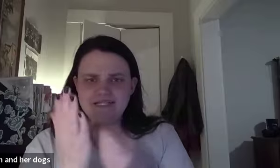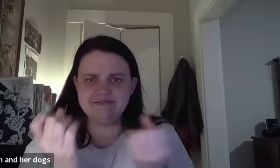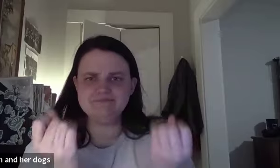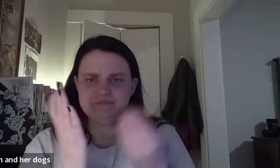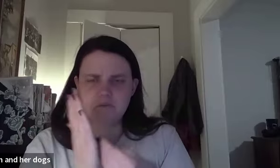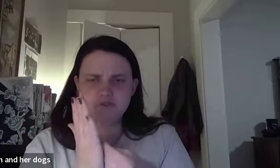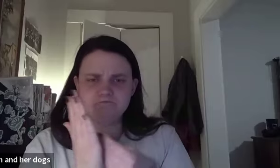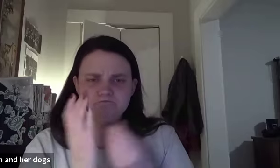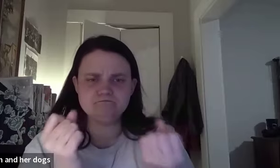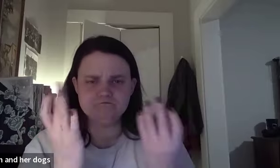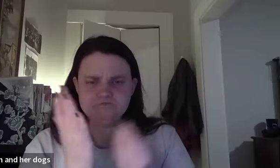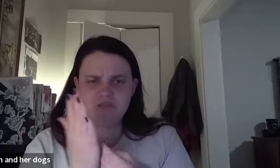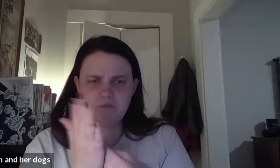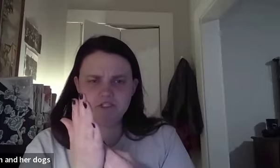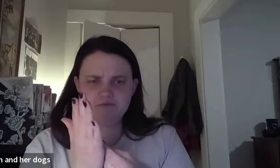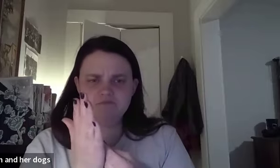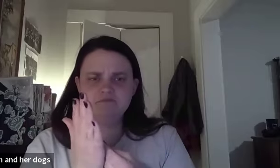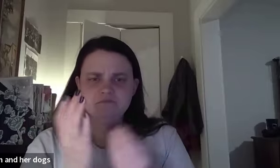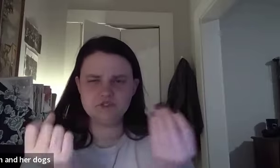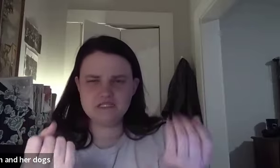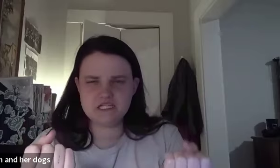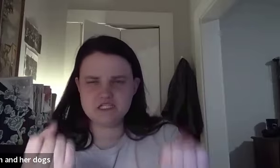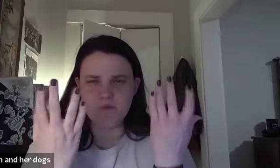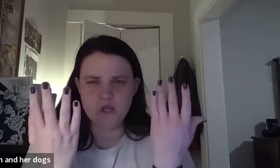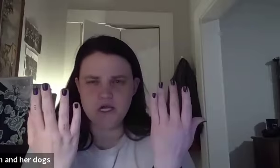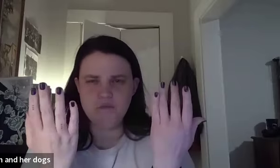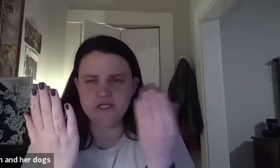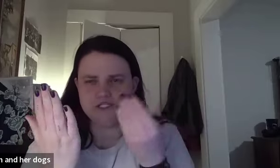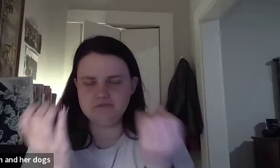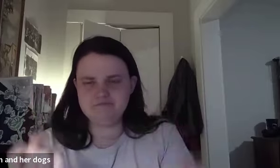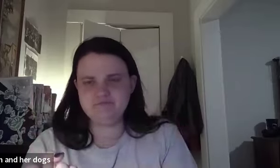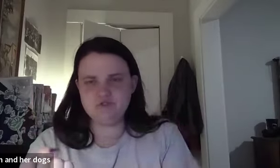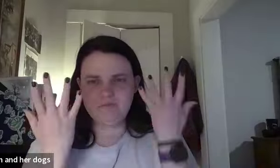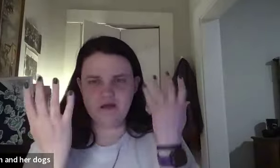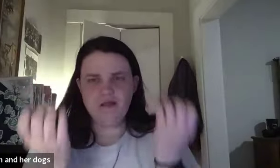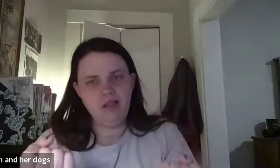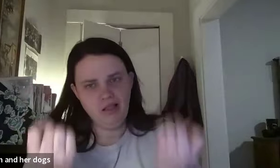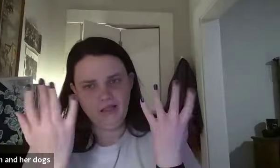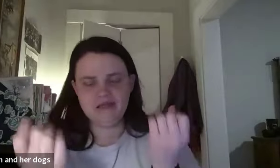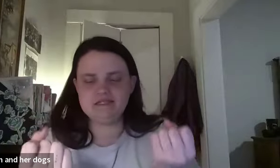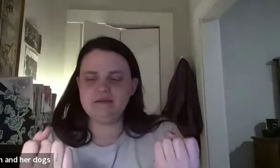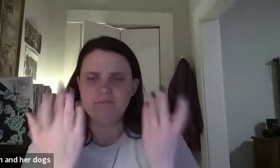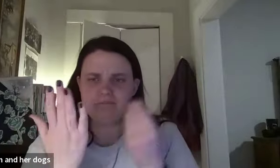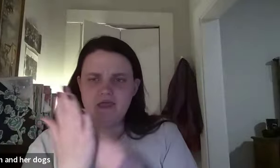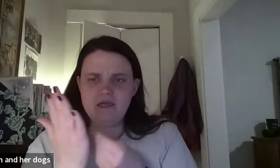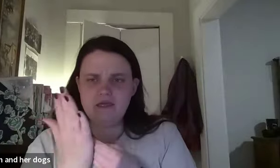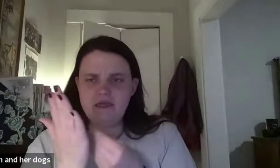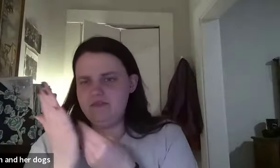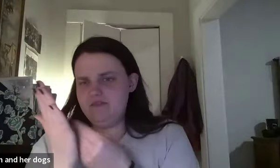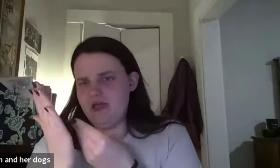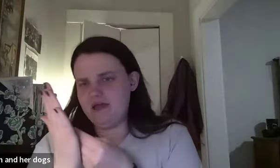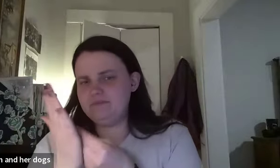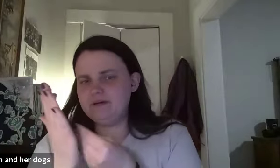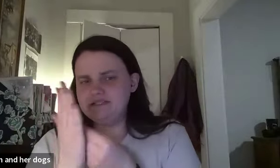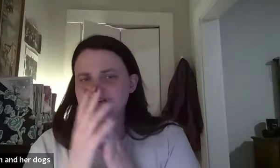money? How much? How much? So it's like a smaller how much. So I'm not, it's like, and then the added money